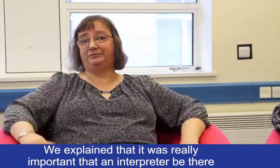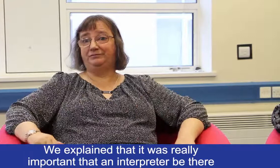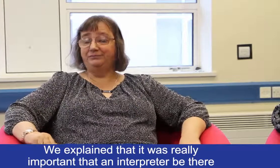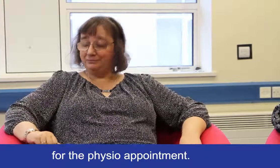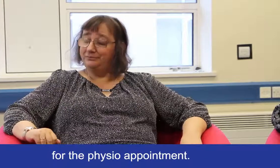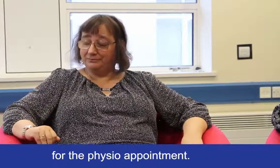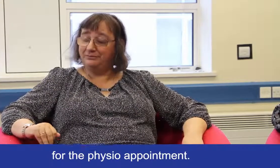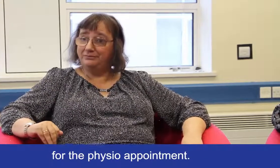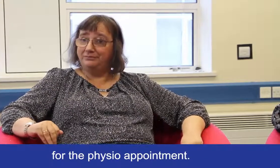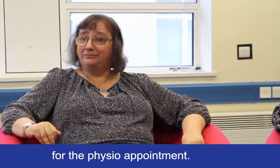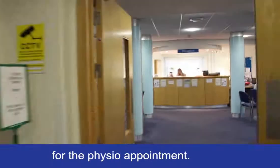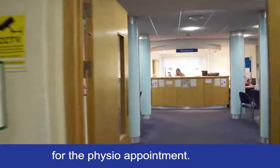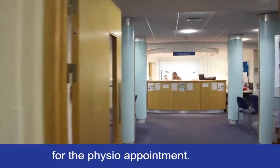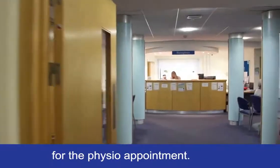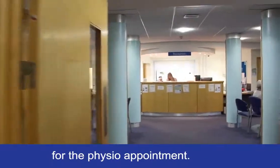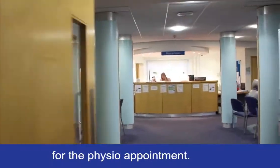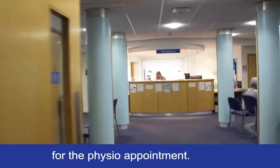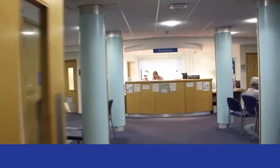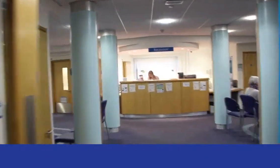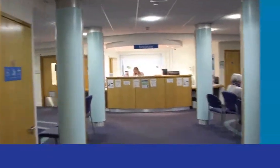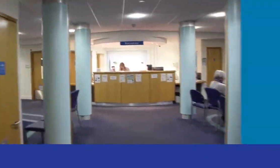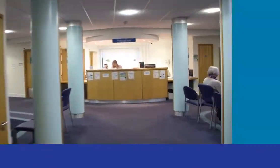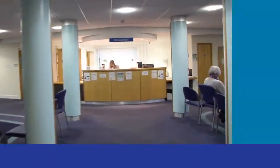an interpreter be there for the physio appointment.